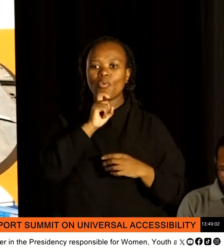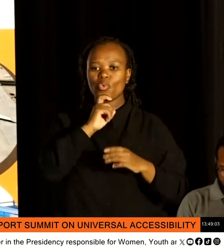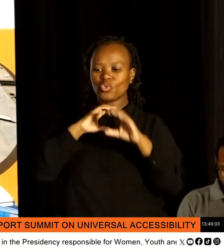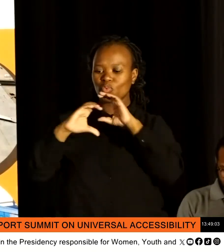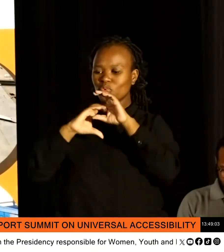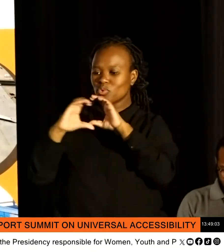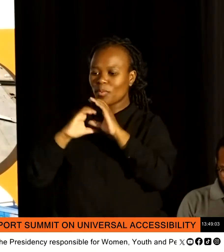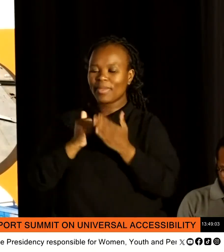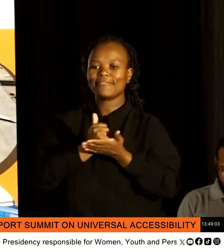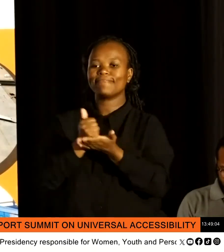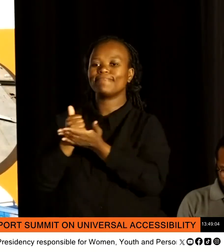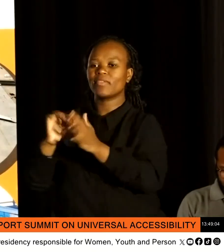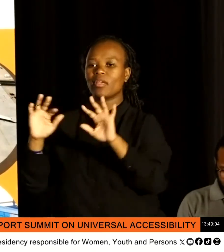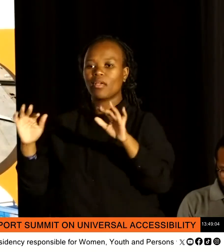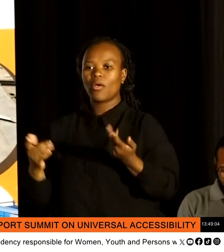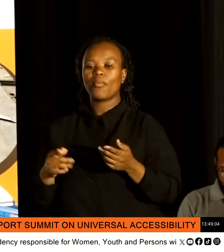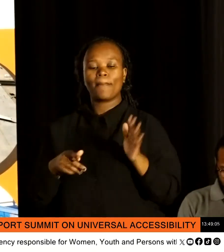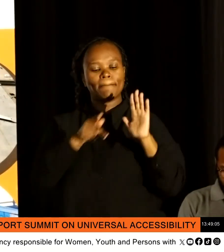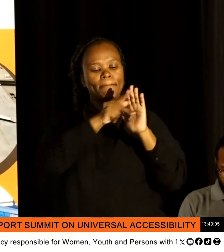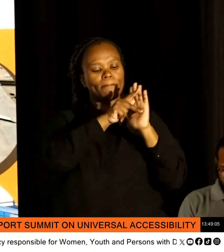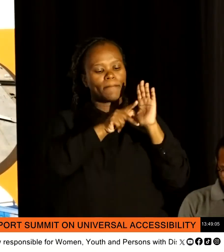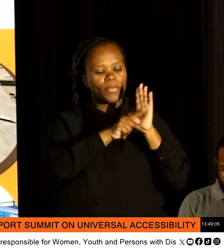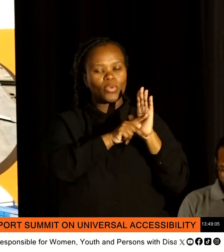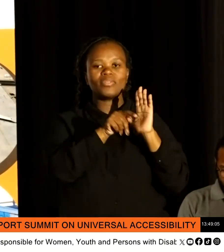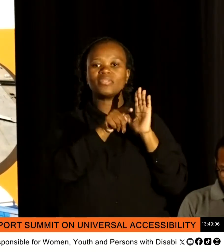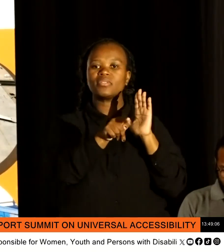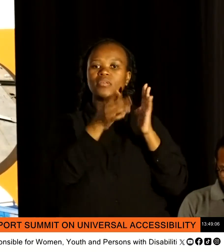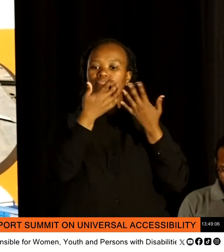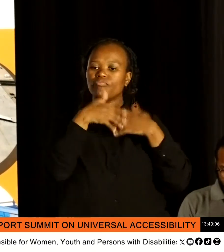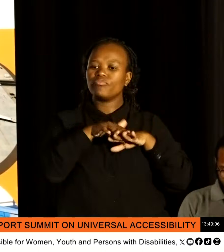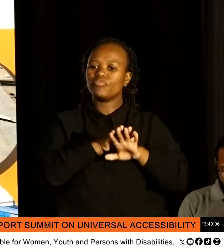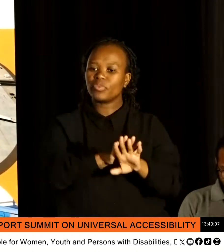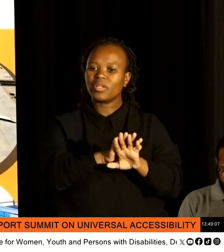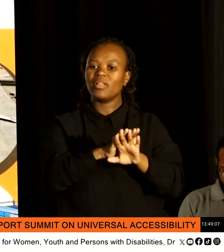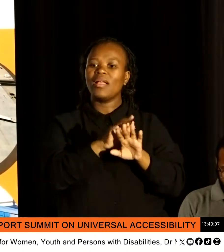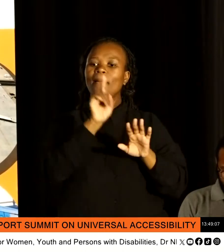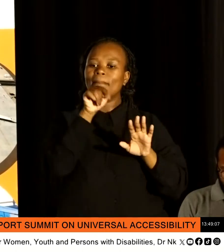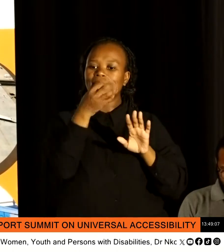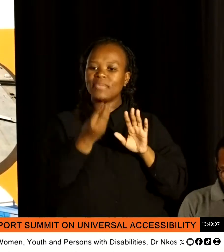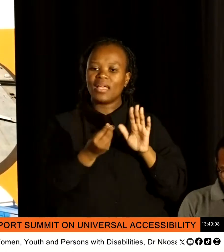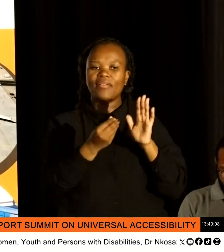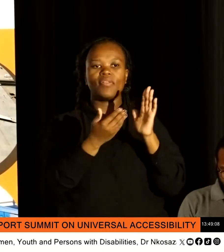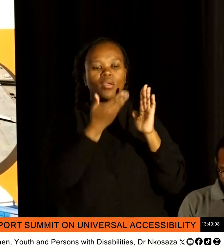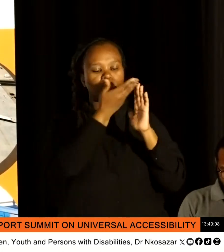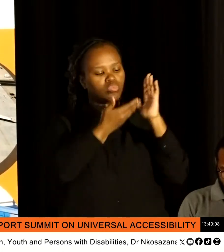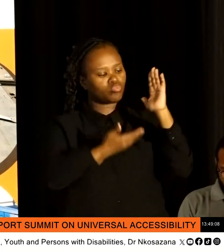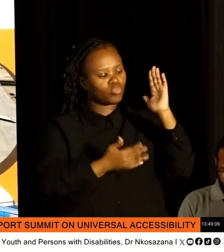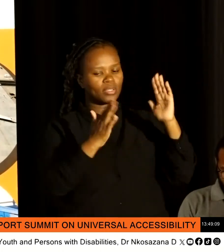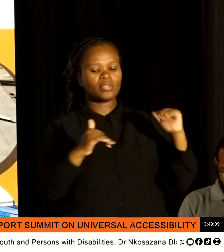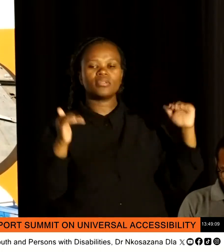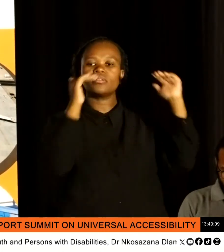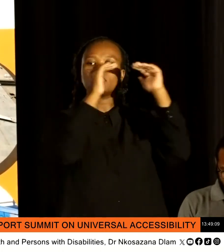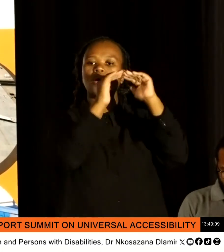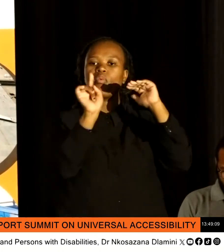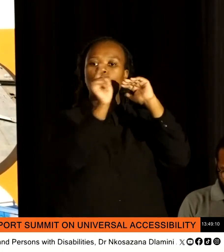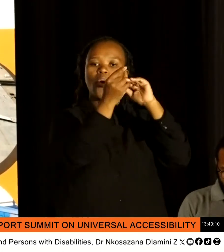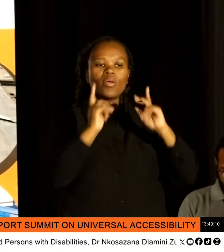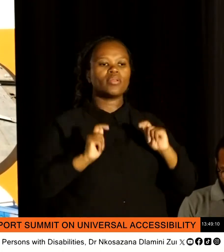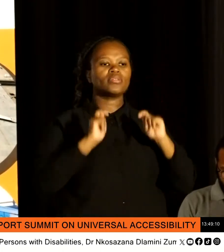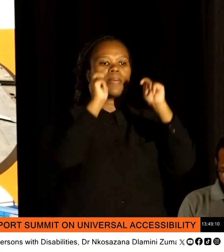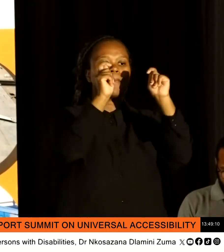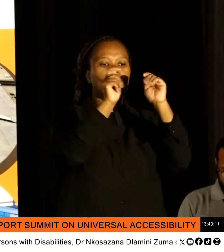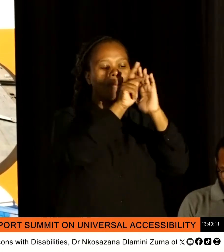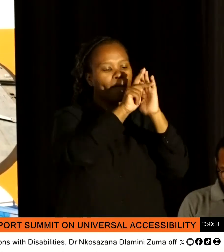terms of policy integration, integrate universal design principles and accessibility standards into all transport-related